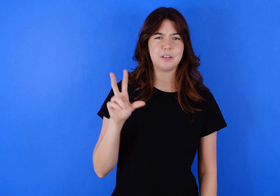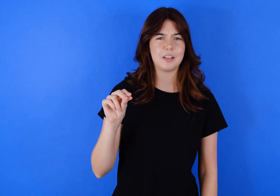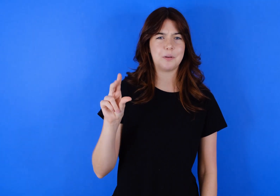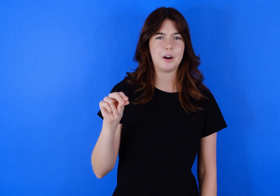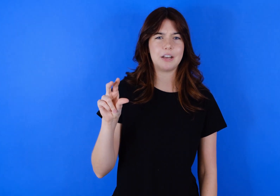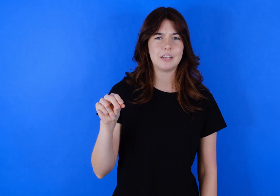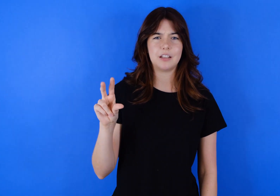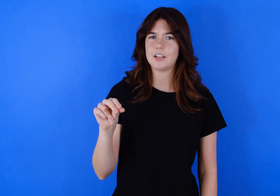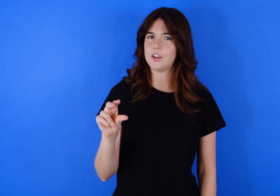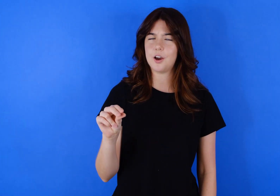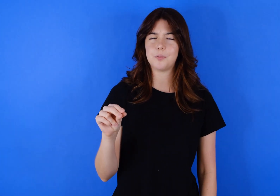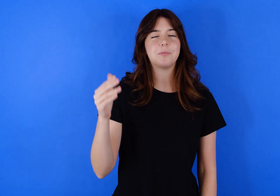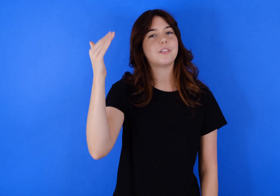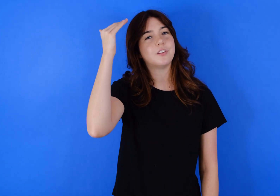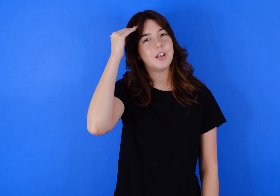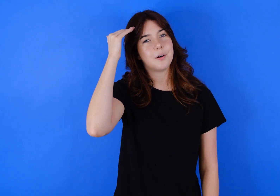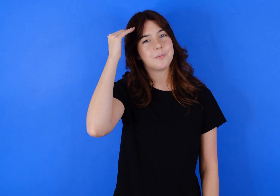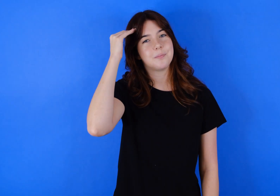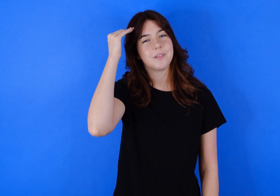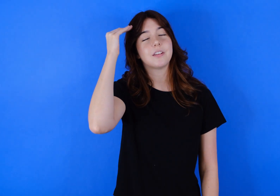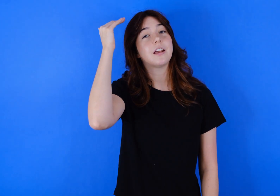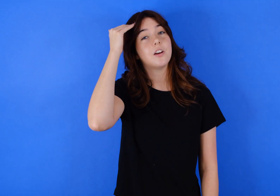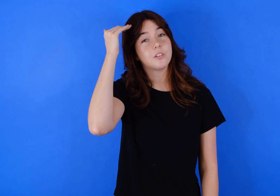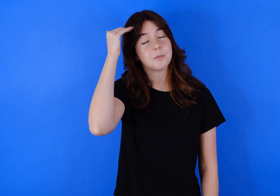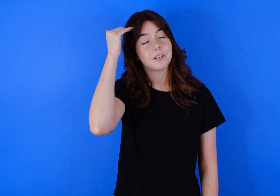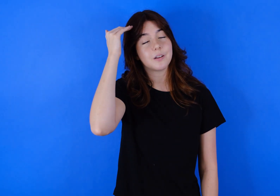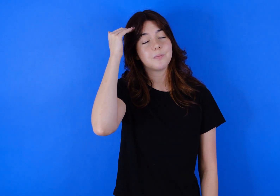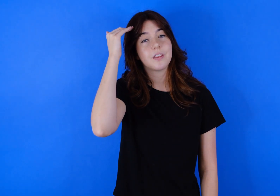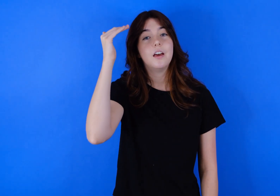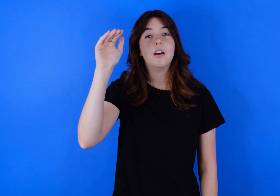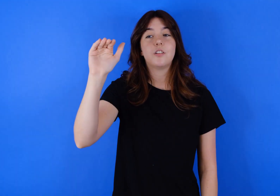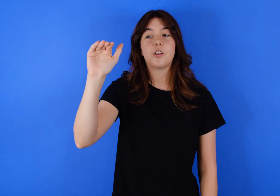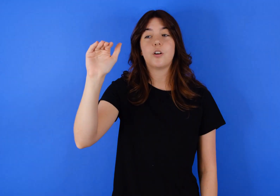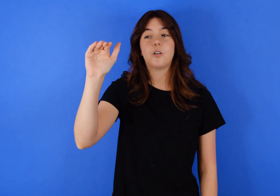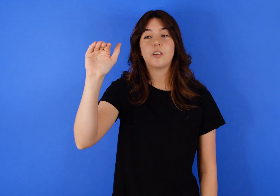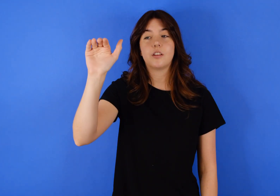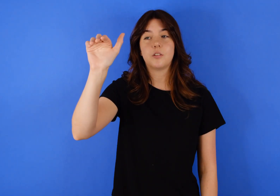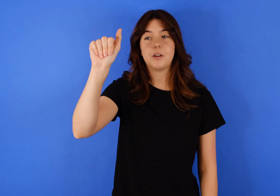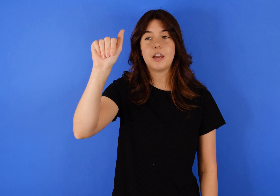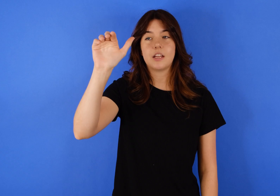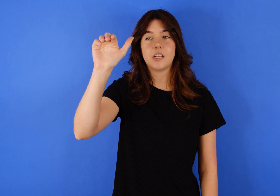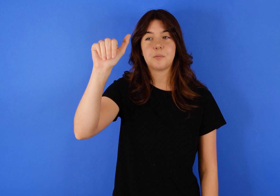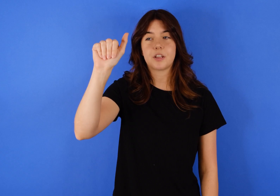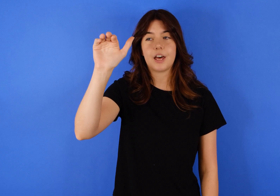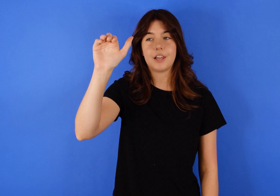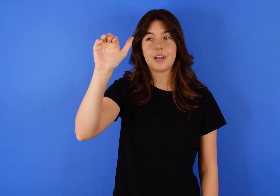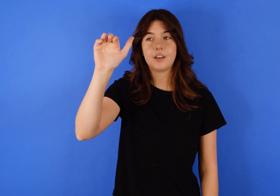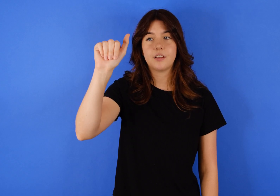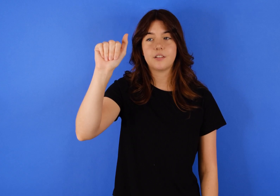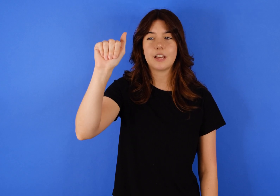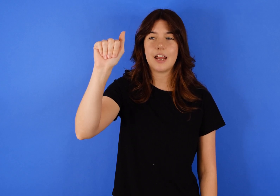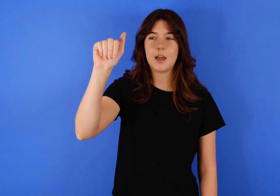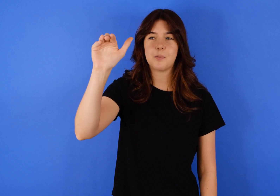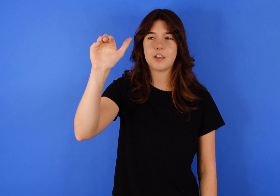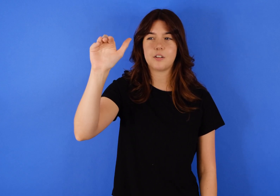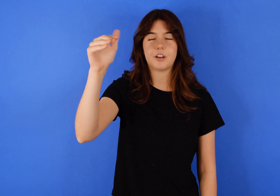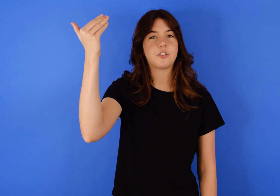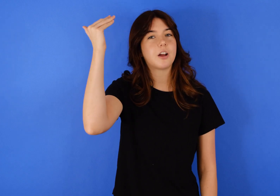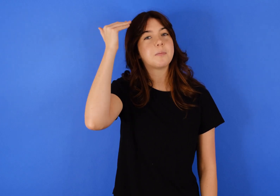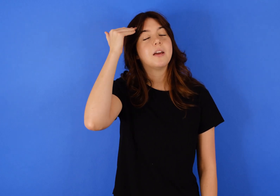that we already did, like no. This is no. This is when I know something. So this is what your hand shape is kind of like. It's like an A, but then your fingers are up